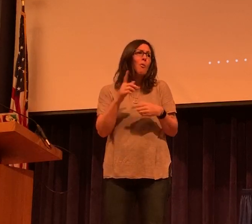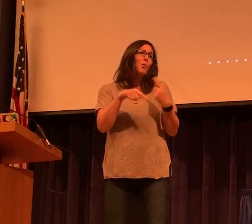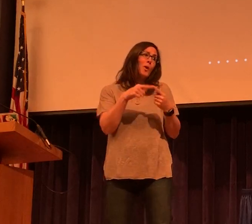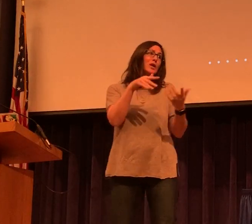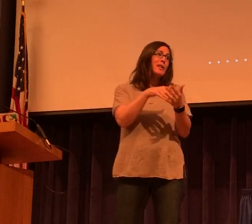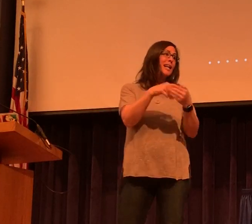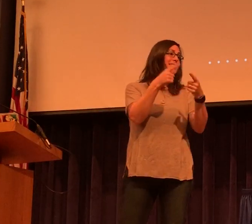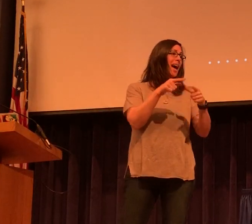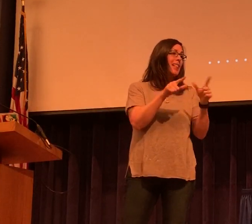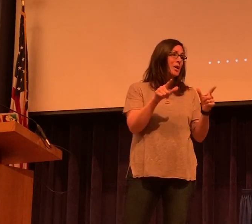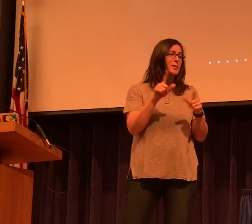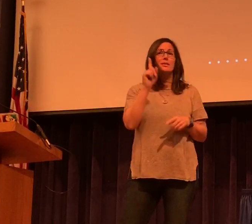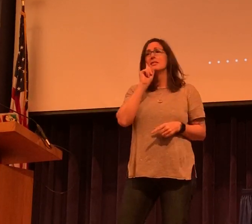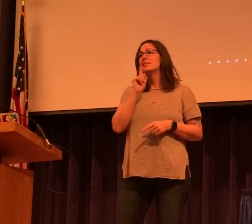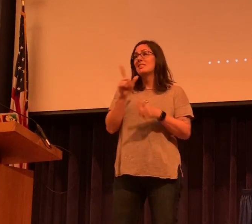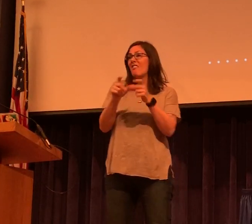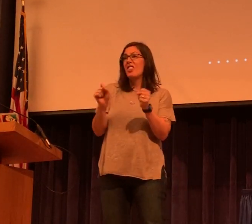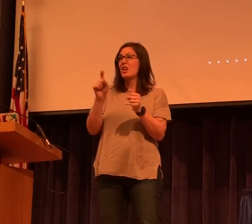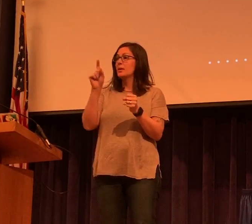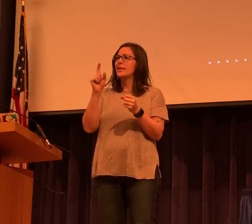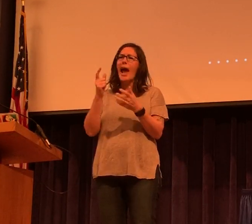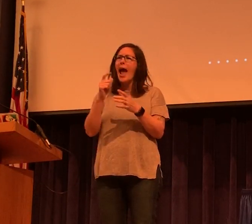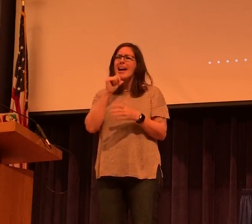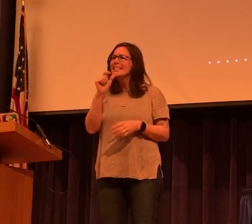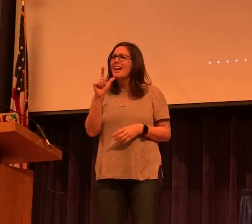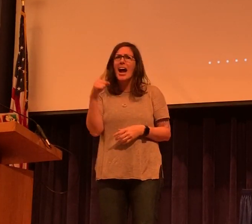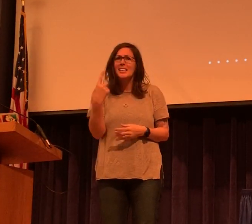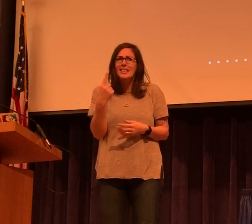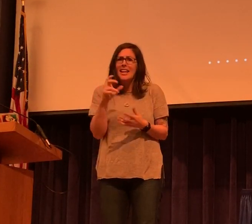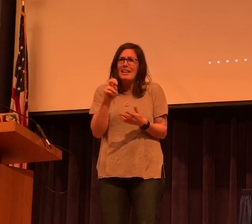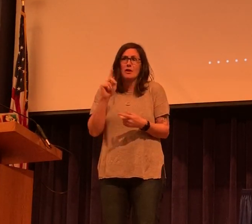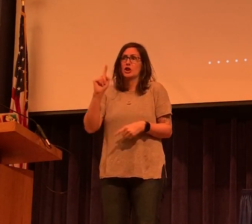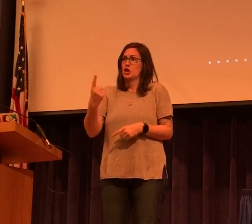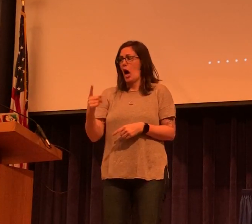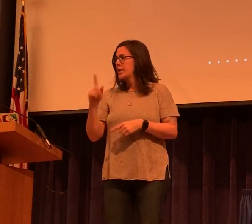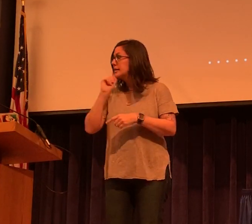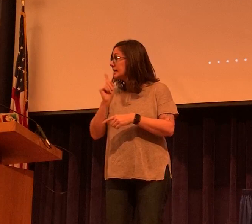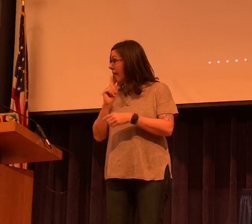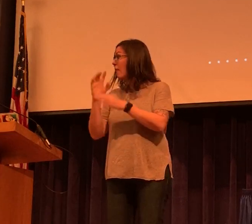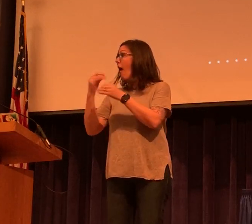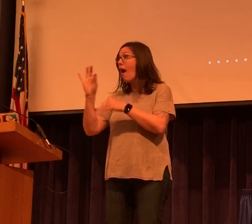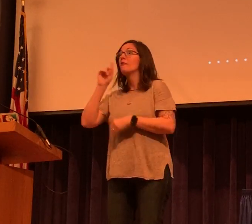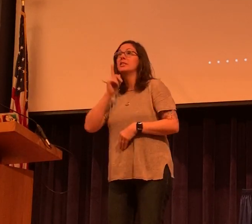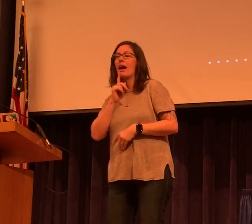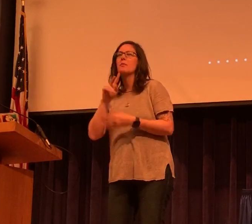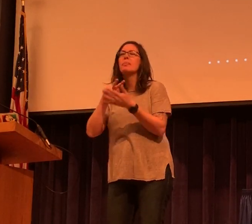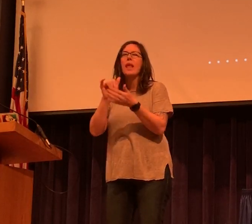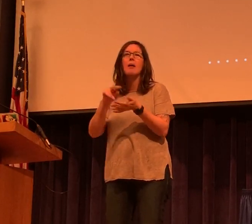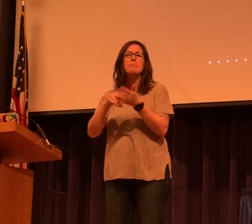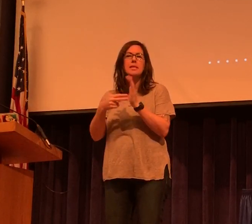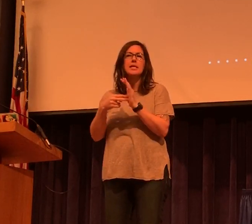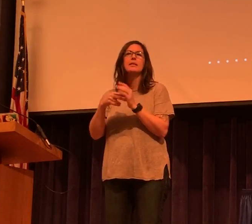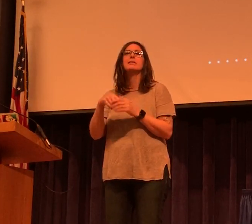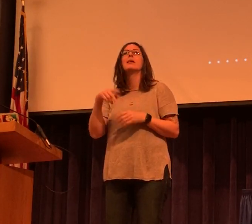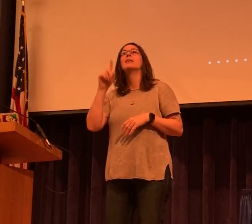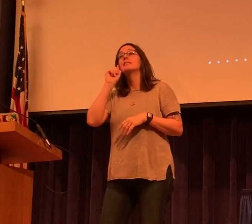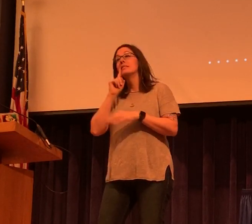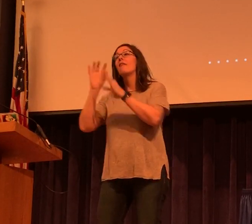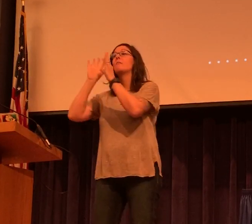those experiences, because their lived experiences are important. So this means when you're studying signing communities, you're studying deaf people. And not